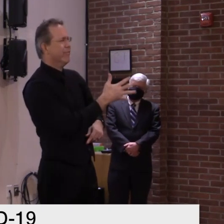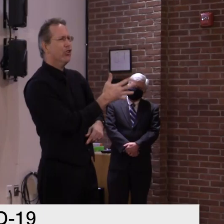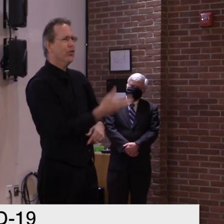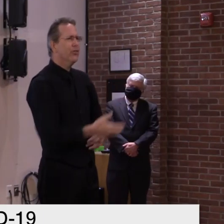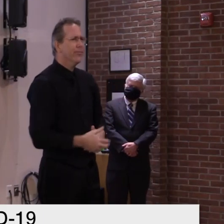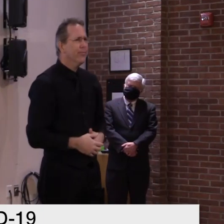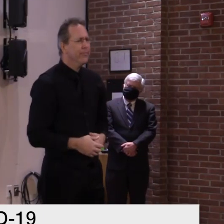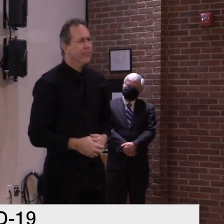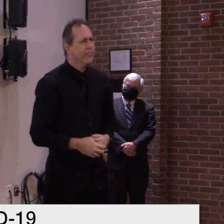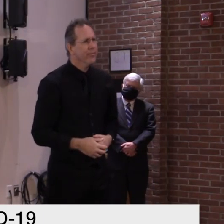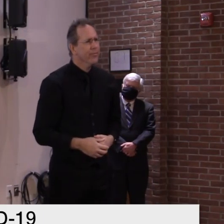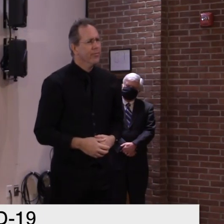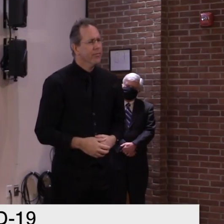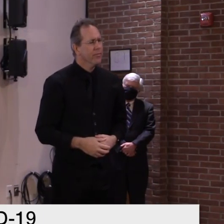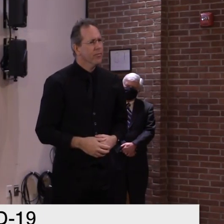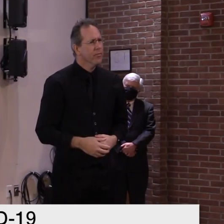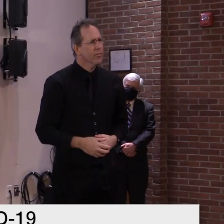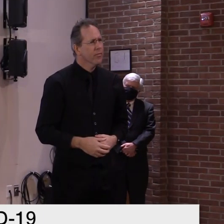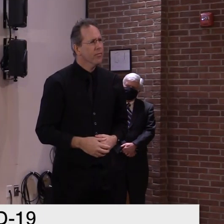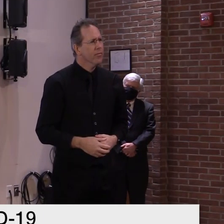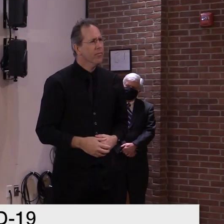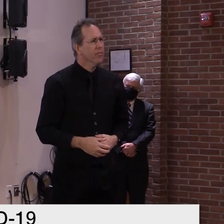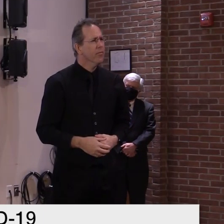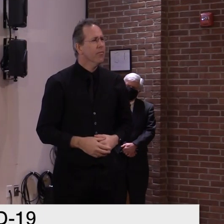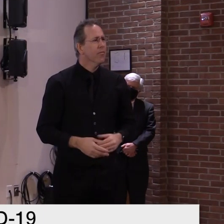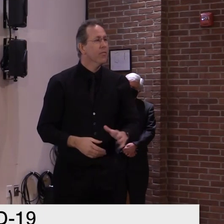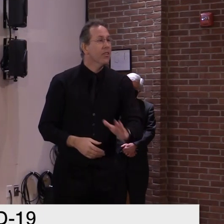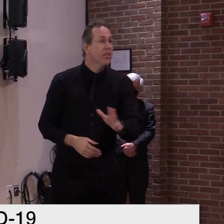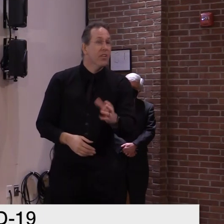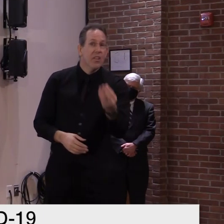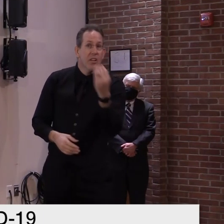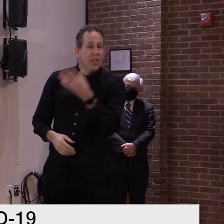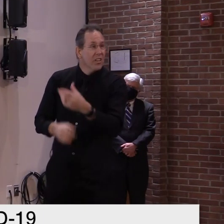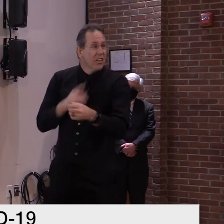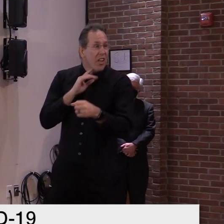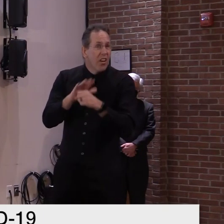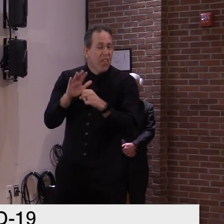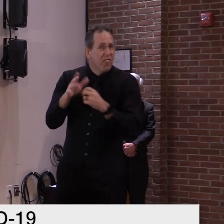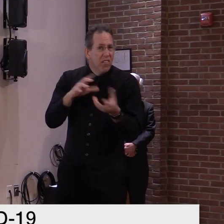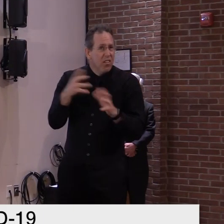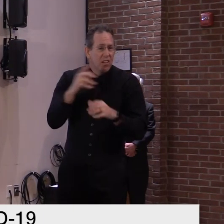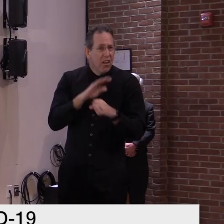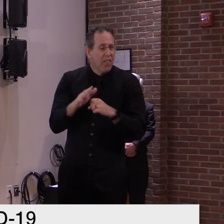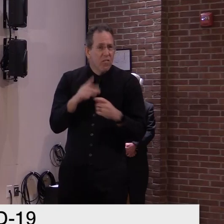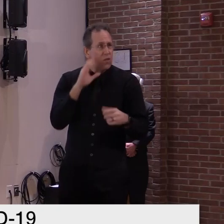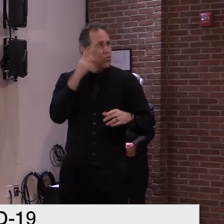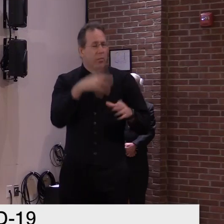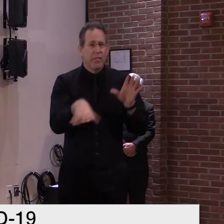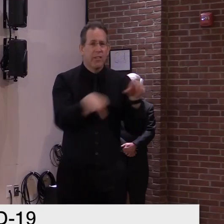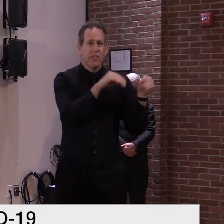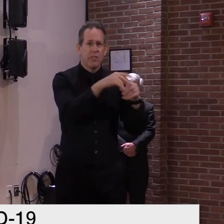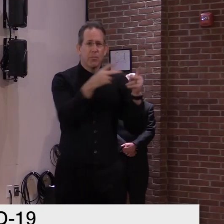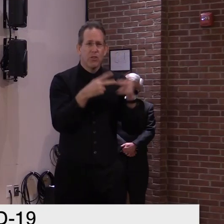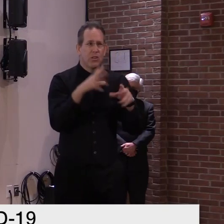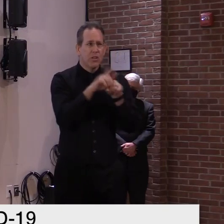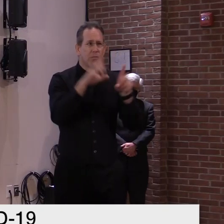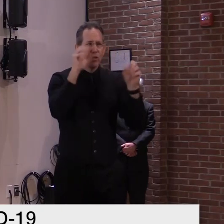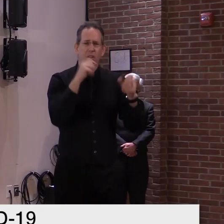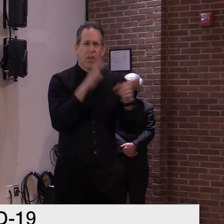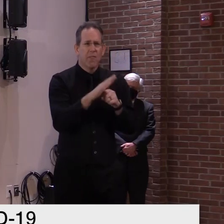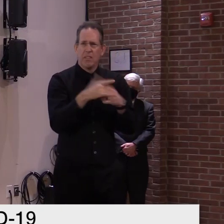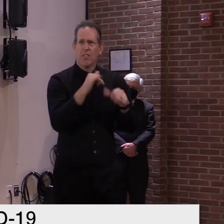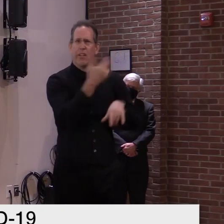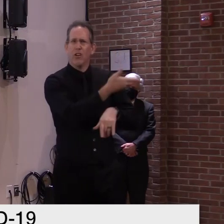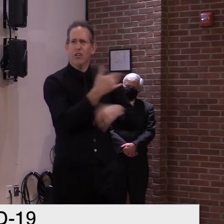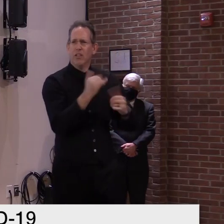But that wouldn't cause you to leave the party? Well, again, I mean, it's going to be time enough to do some soul searching,